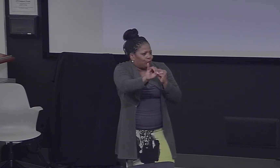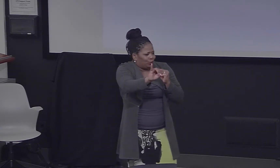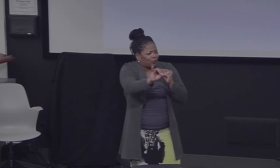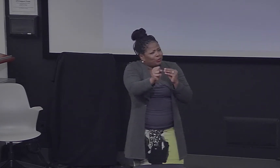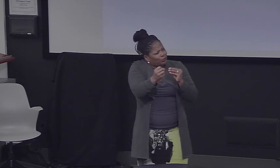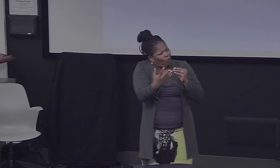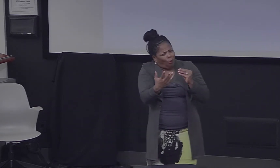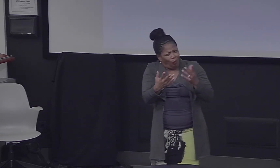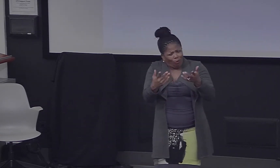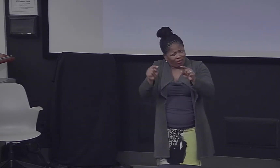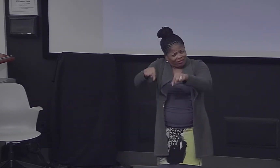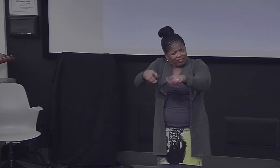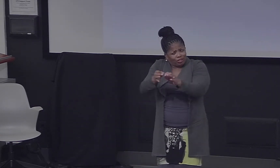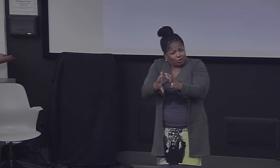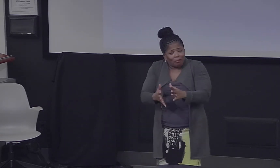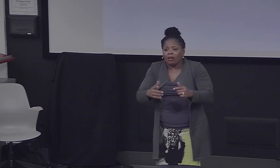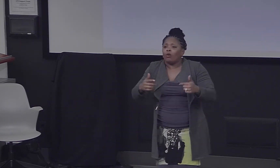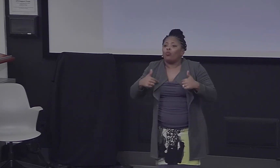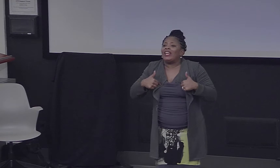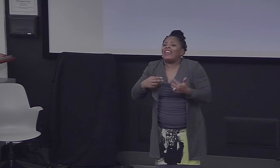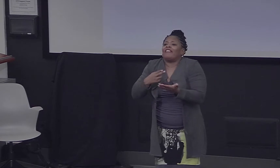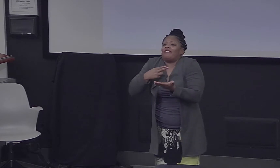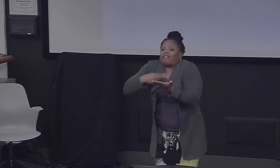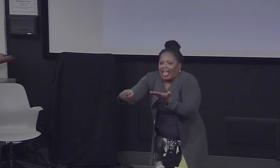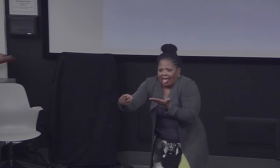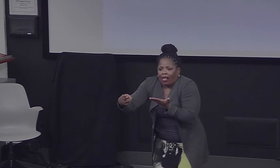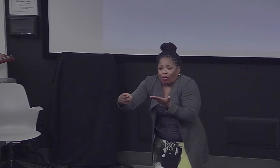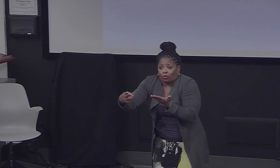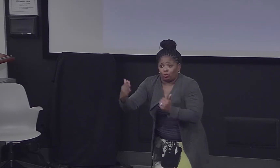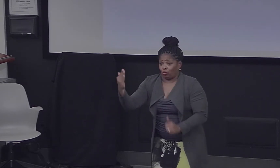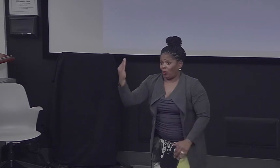and Z. In the end, you never even get a live person.